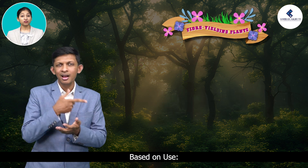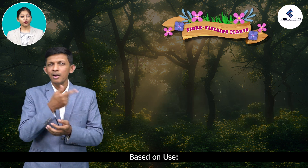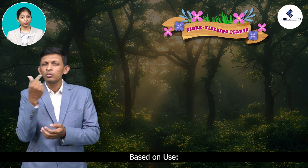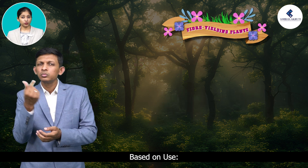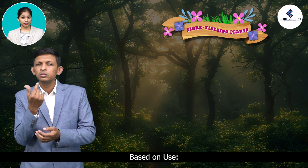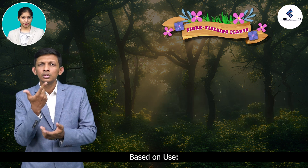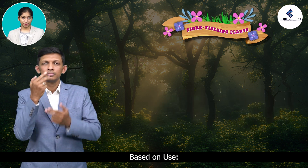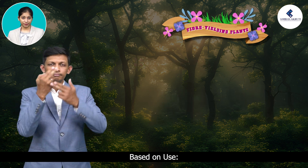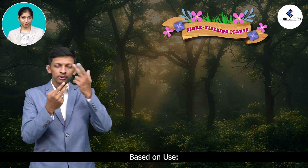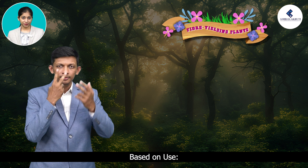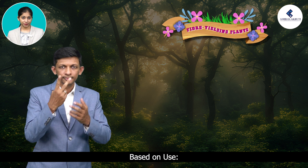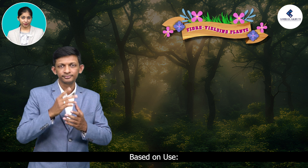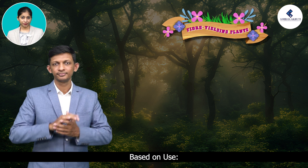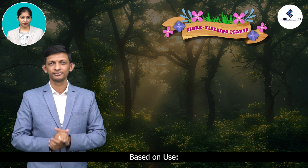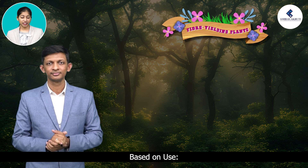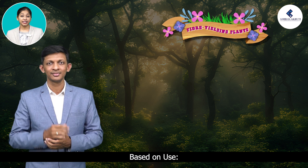Based on use: